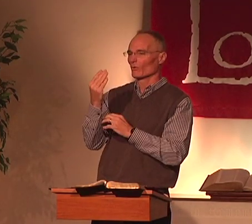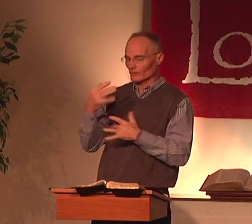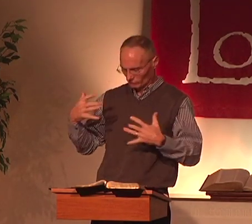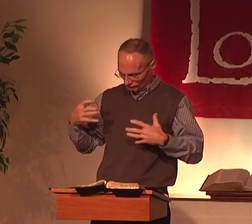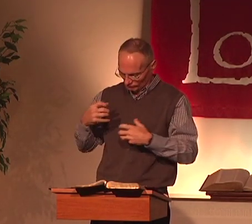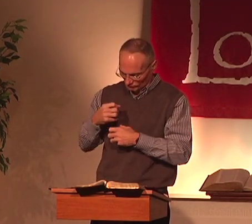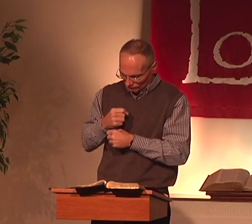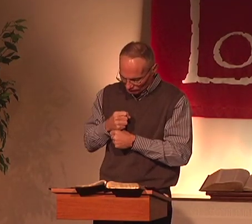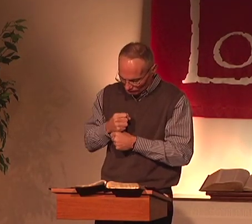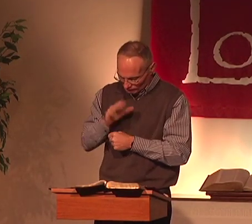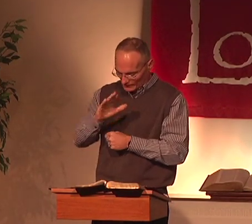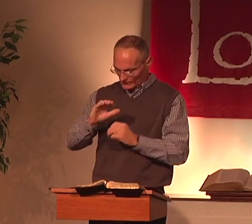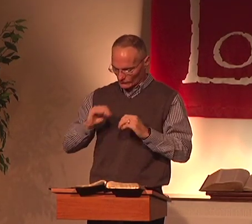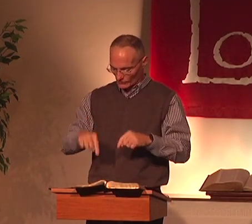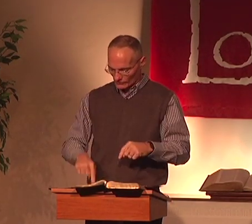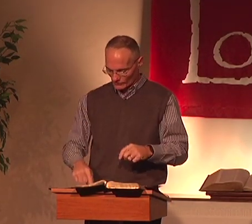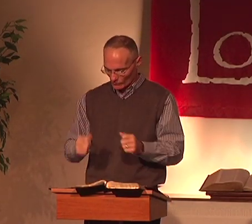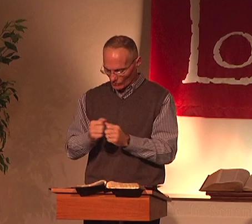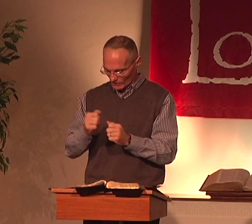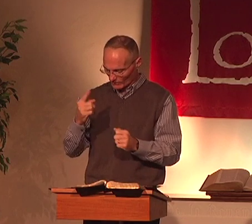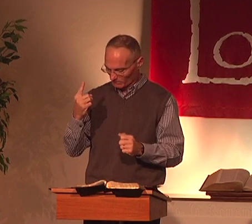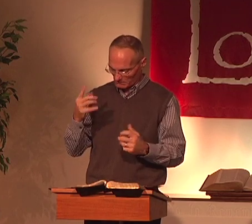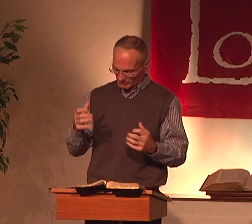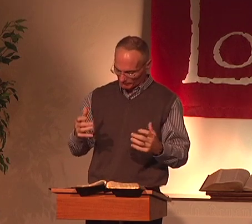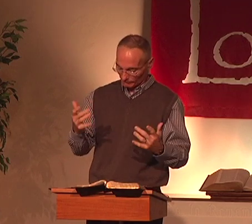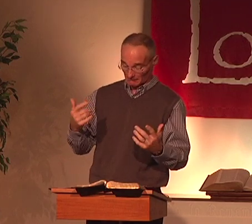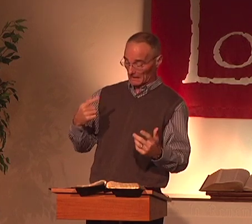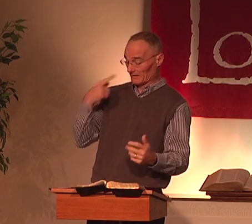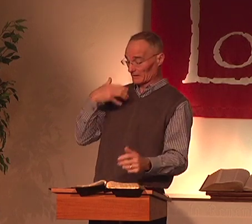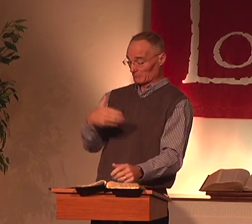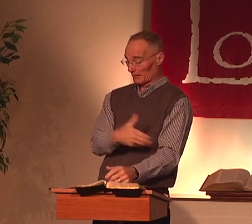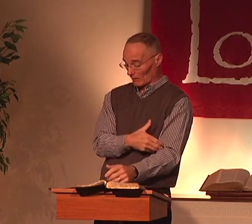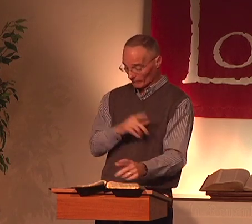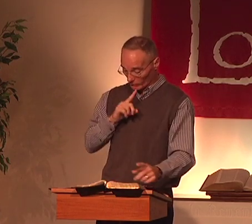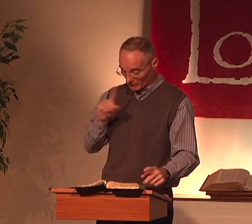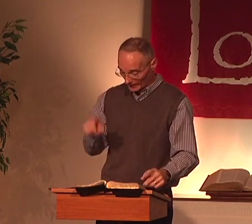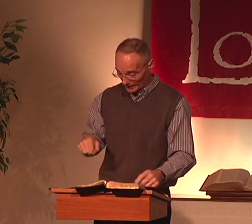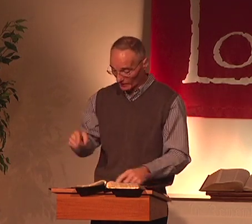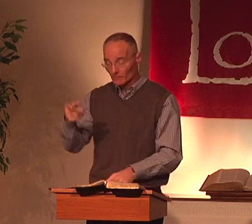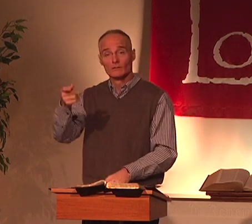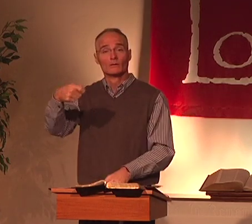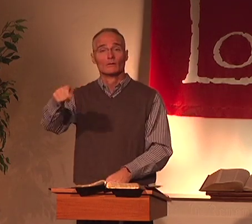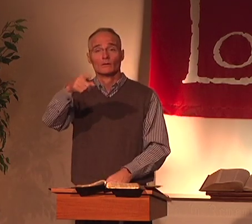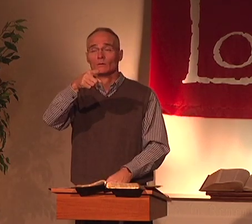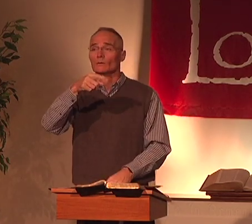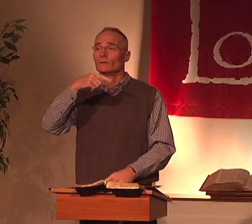wraps it up In verse 14 Is teaching here With I think A very powerful Command